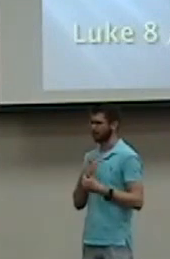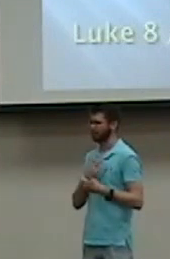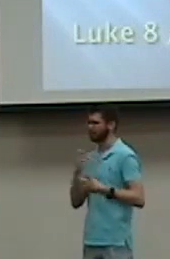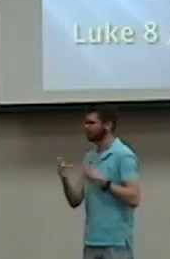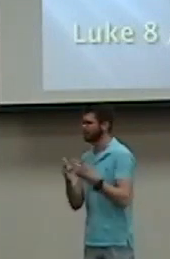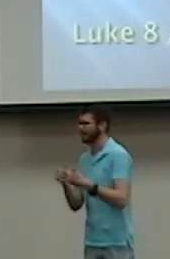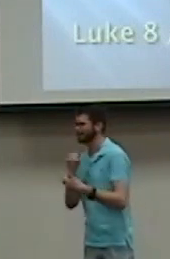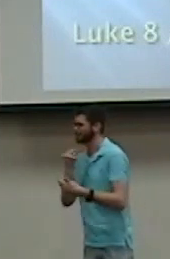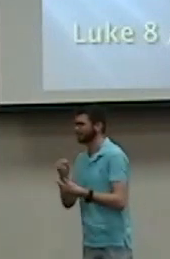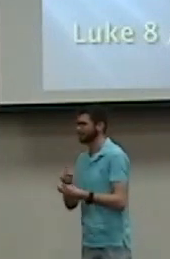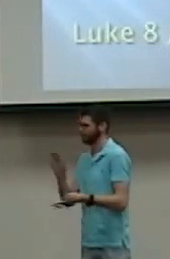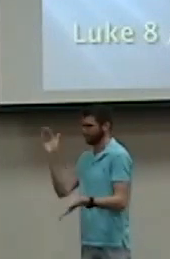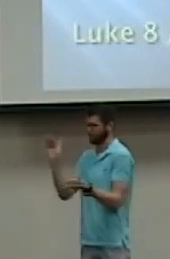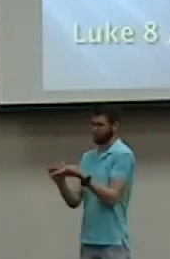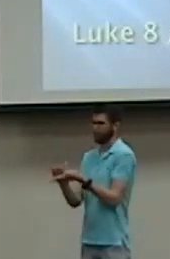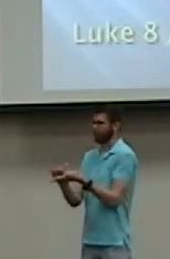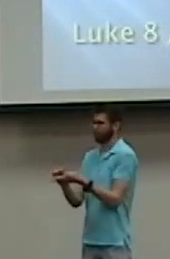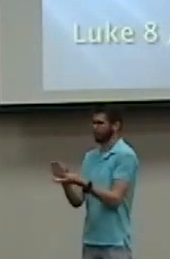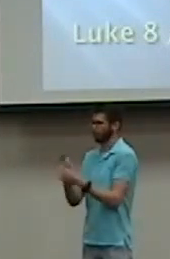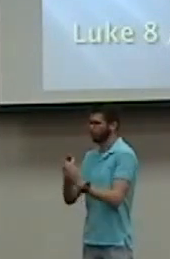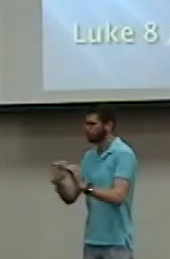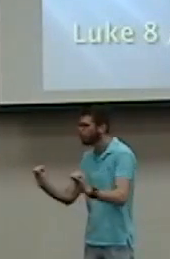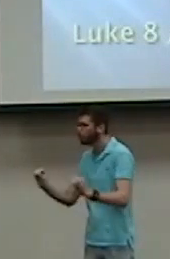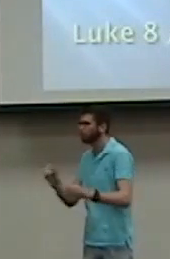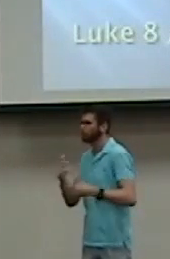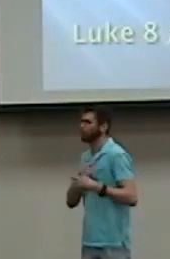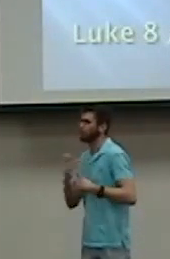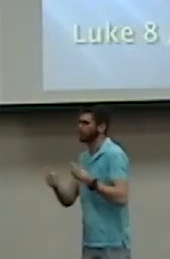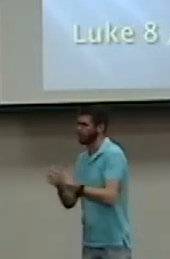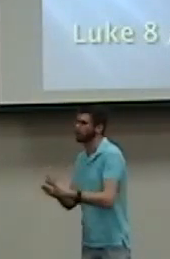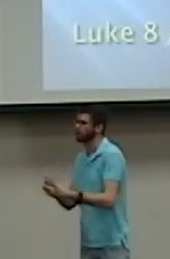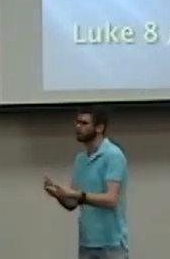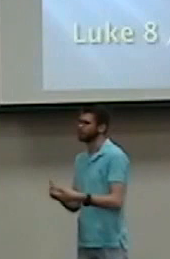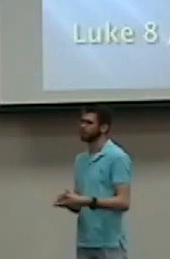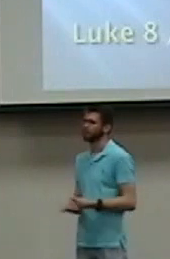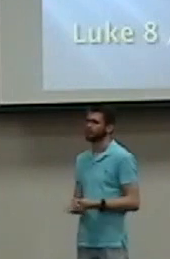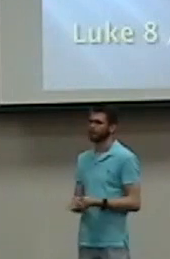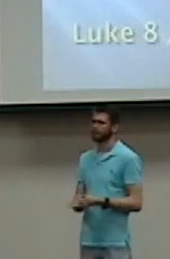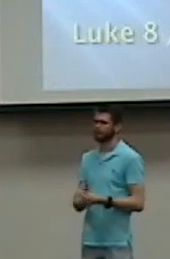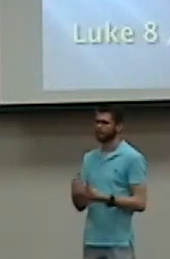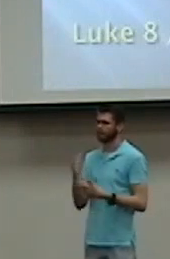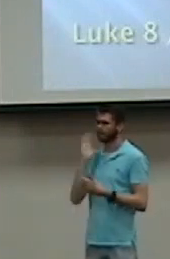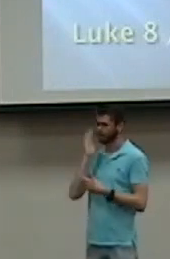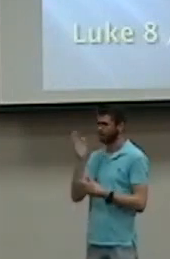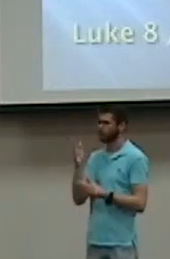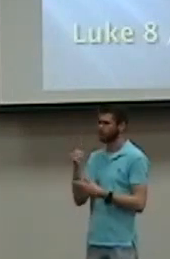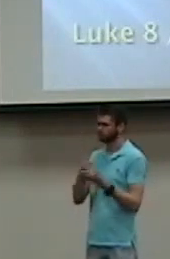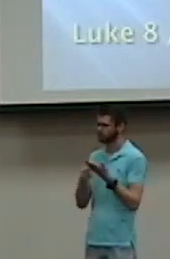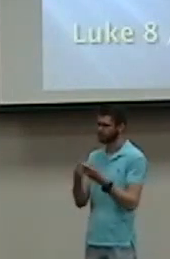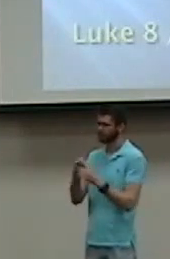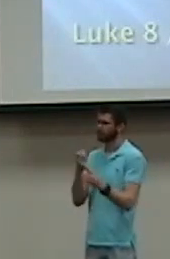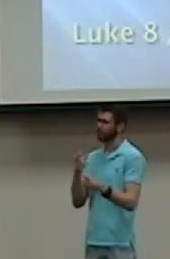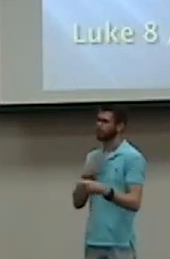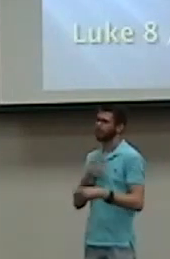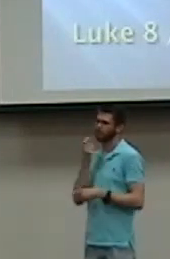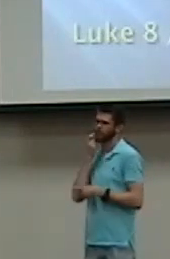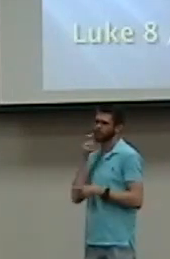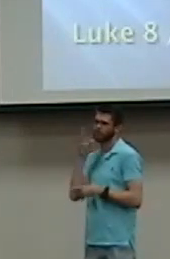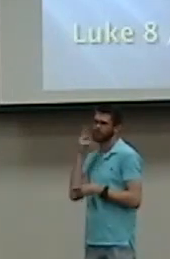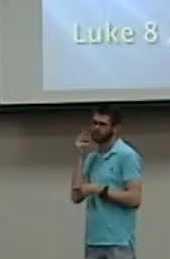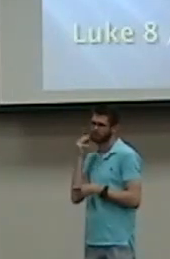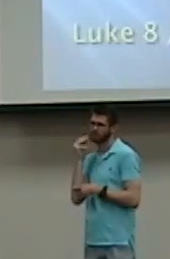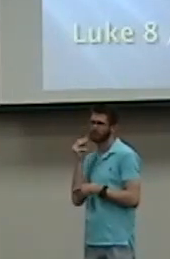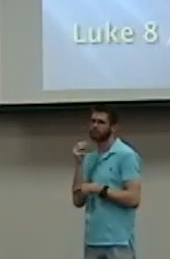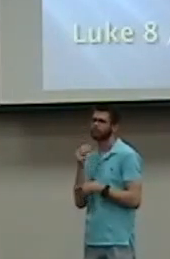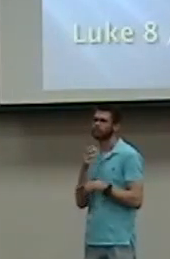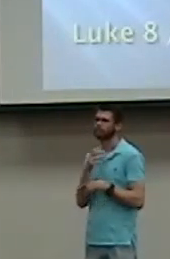issue. Because I know that's where I was at. So this morning, I'm going to be speaking out of that as we look at the life of Christ and as we